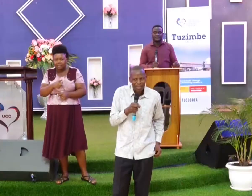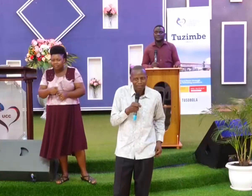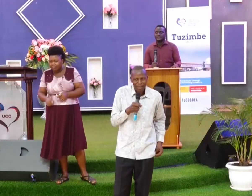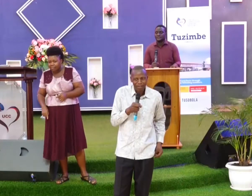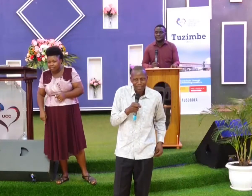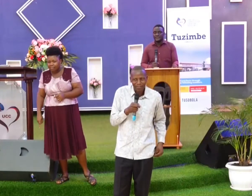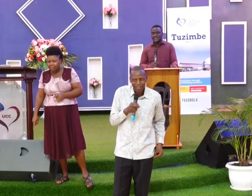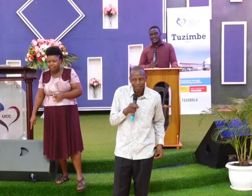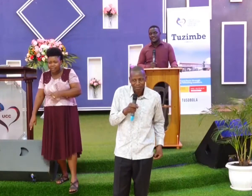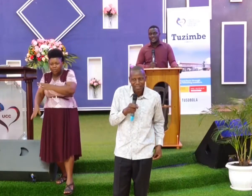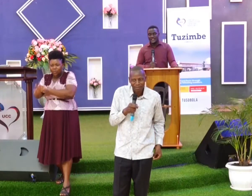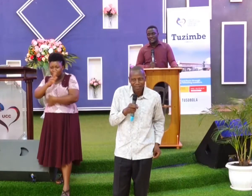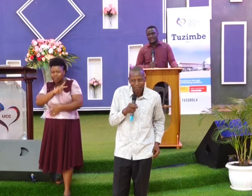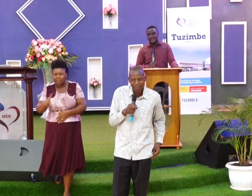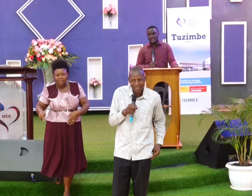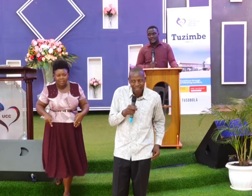say,